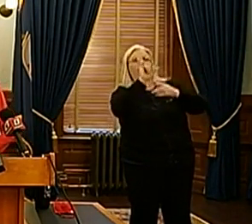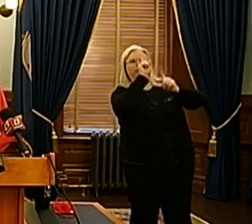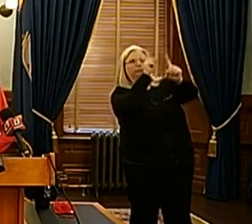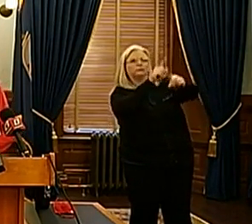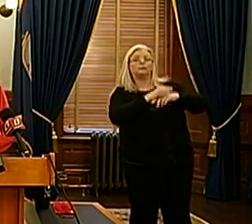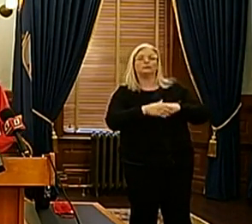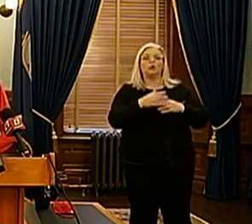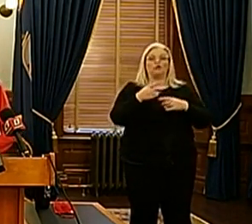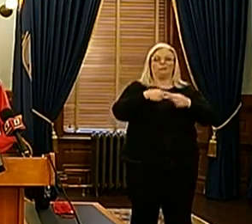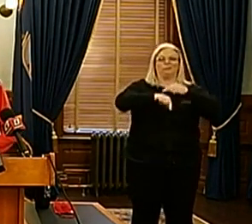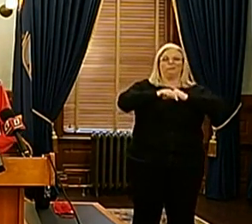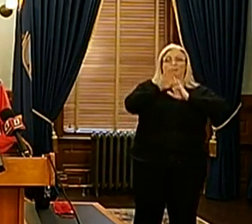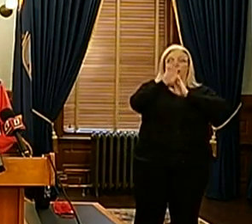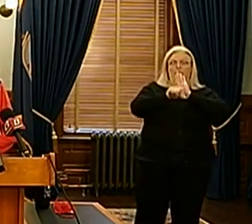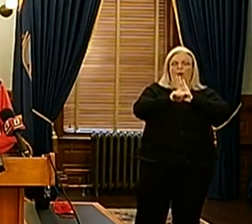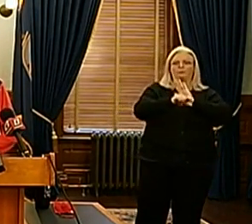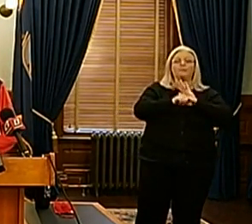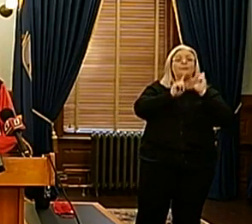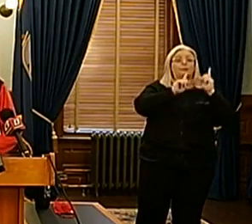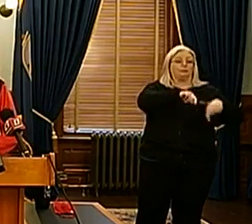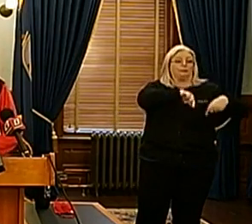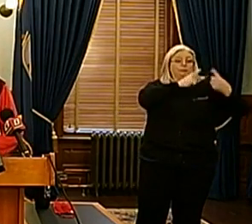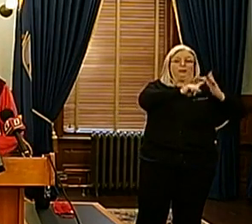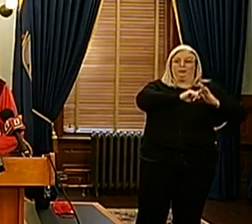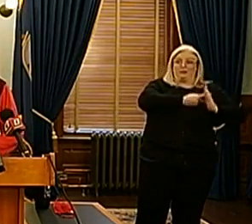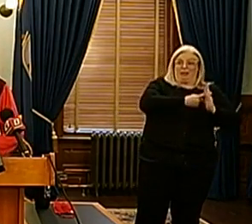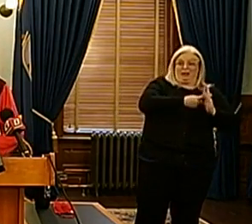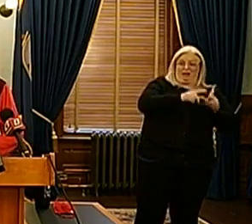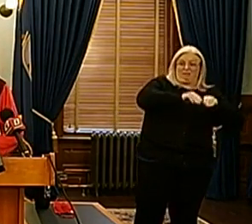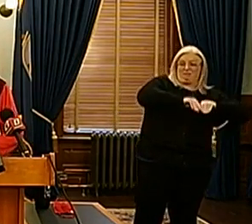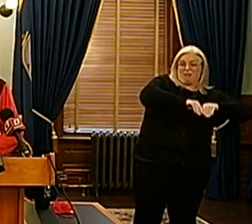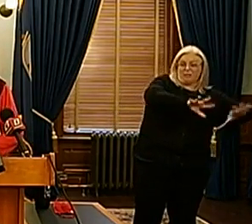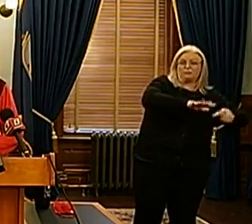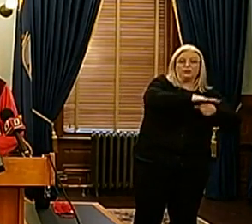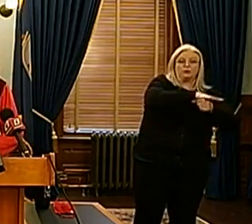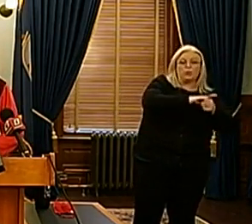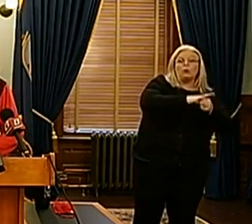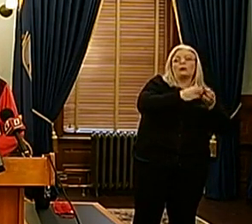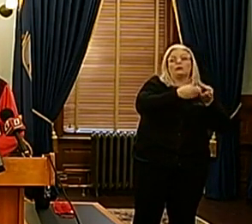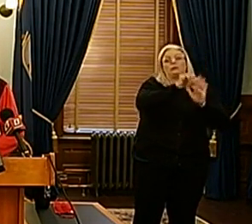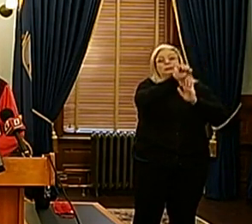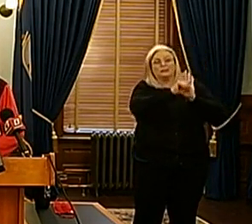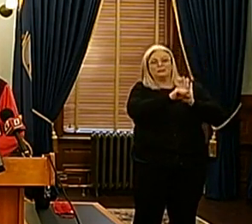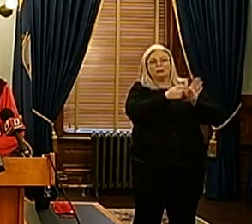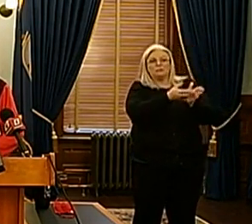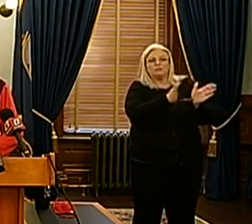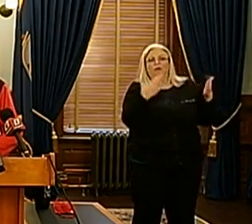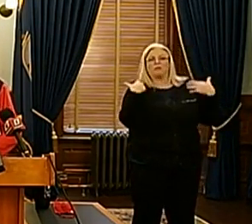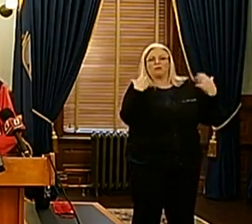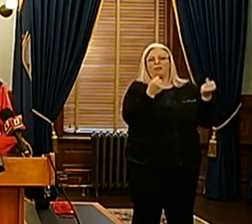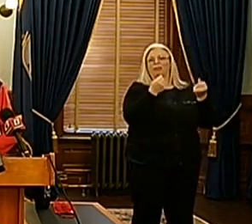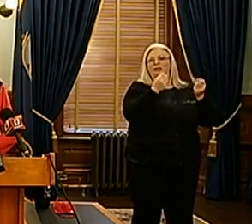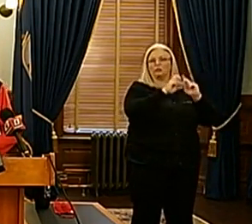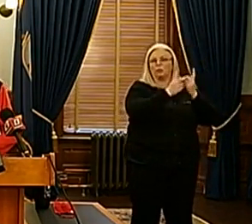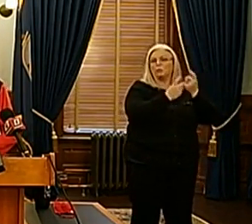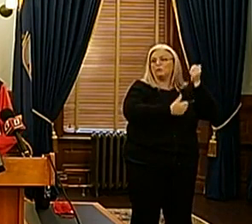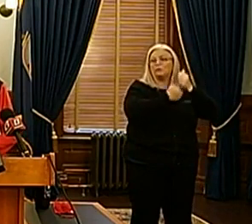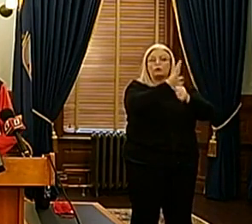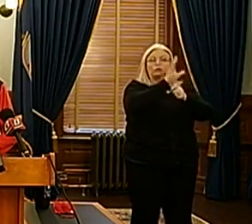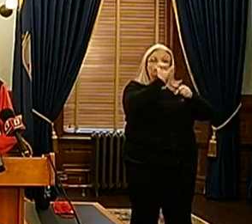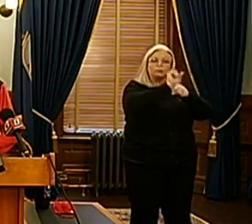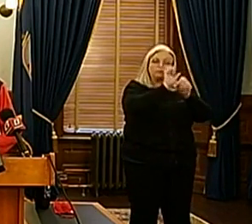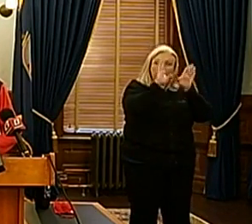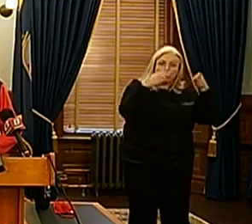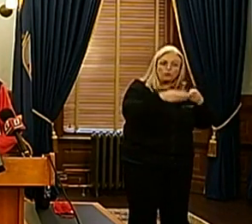some background, since the pandemic began, local and state public health departments have largely focused their efforts